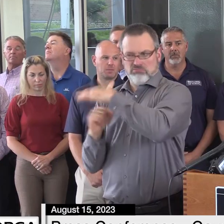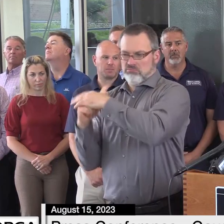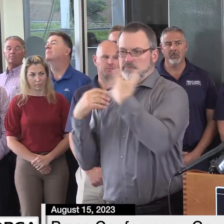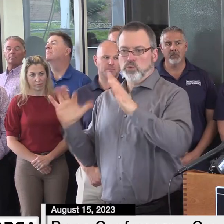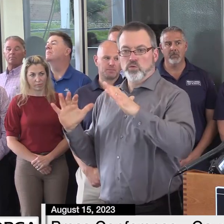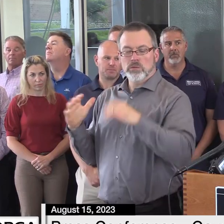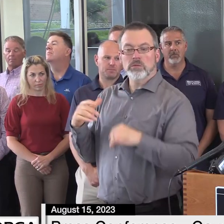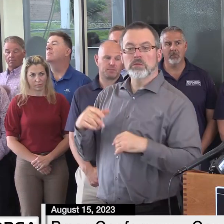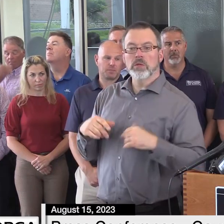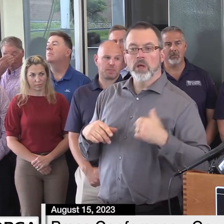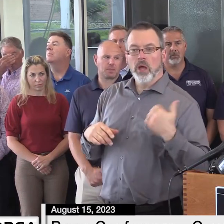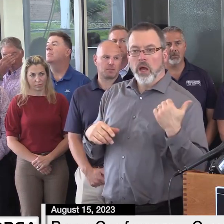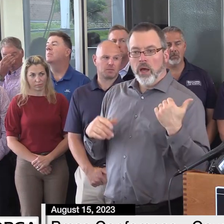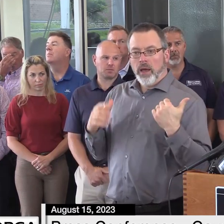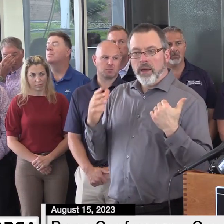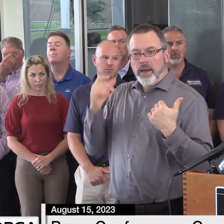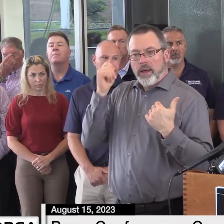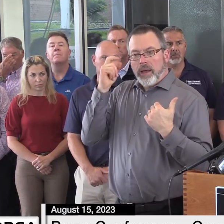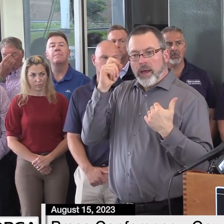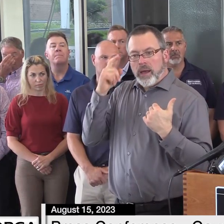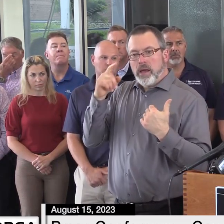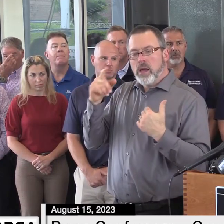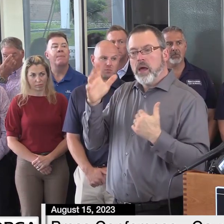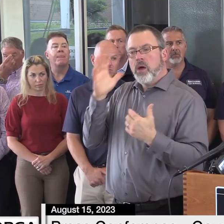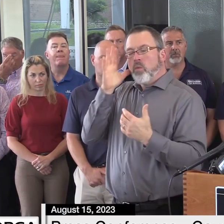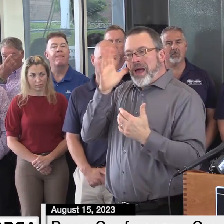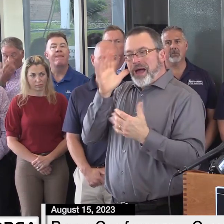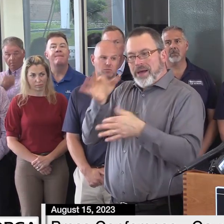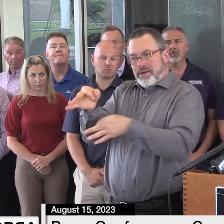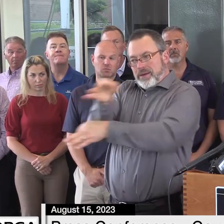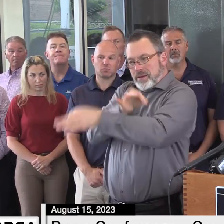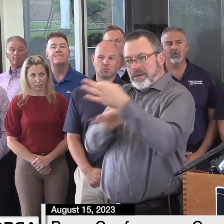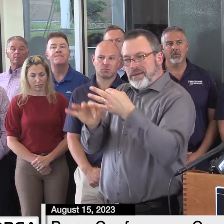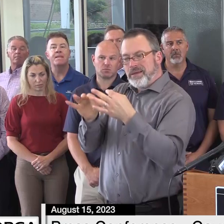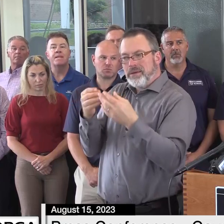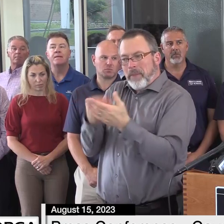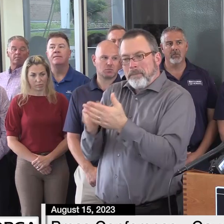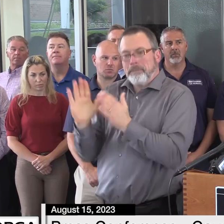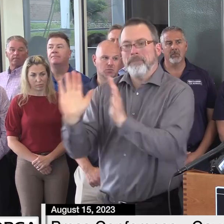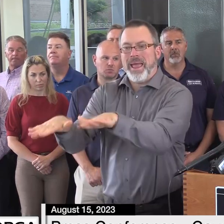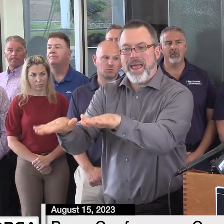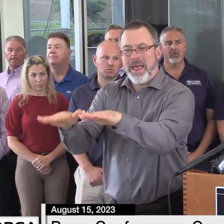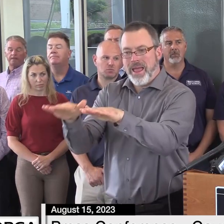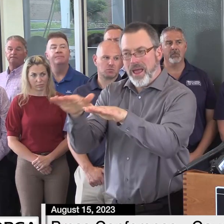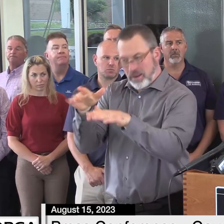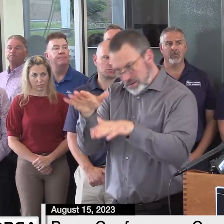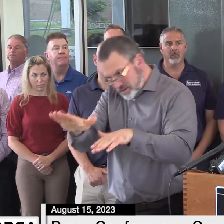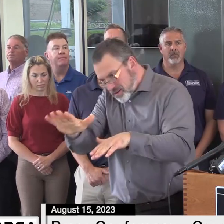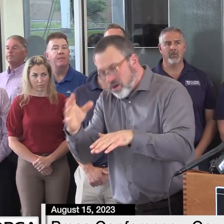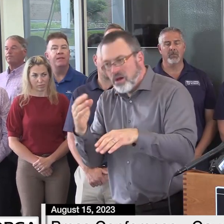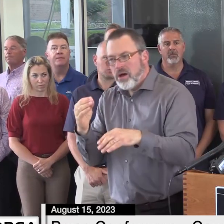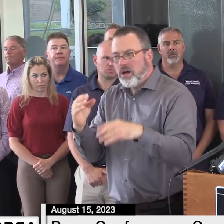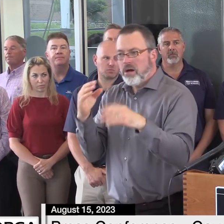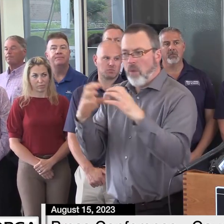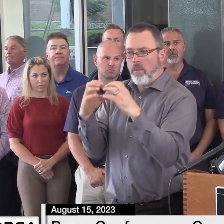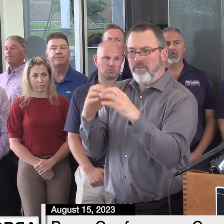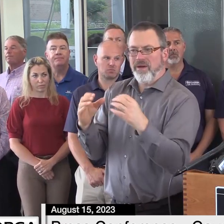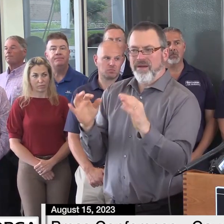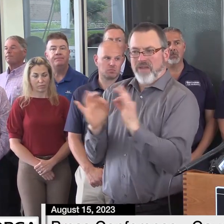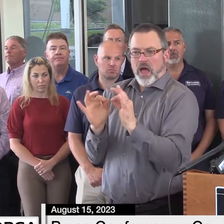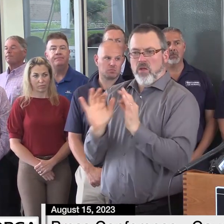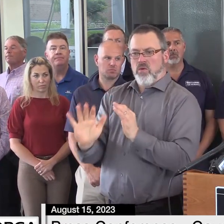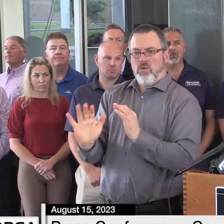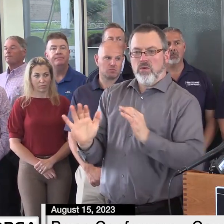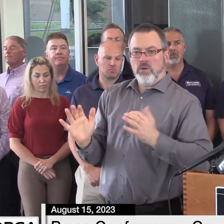that's not what they reimburse. They reimburse the value of the structure itself. So if you have a mobile home that's worth, it's